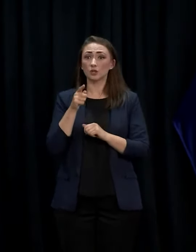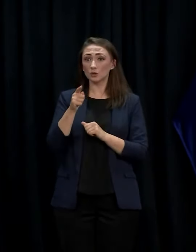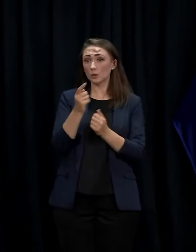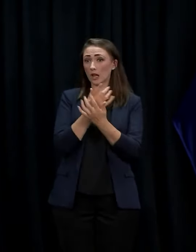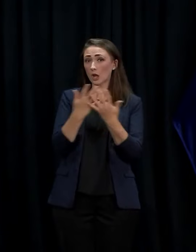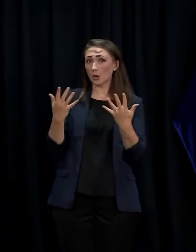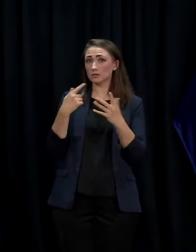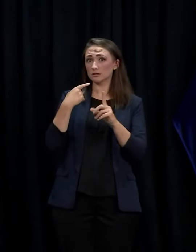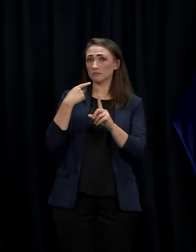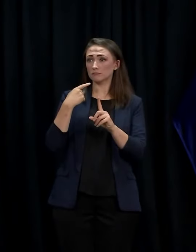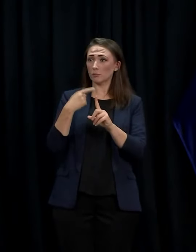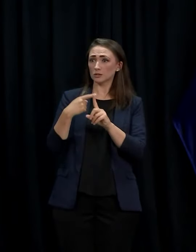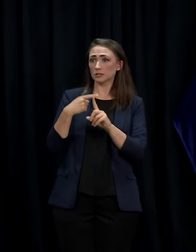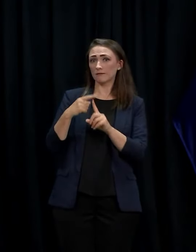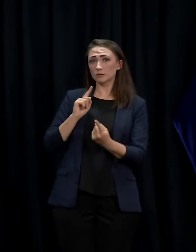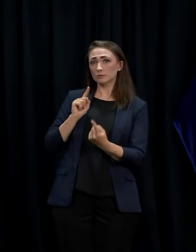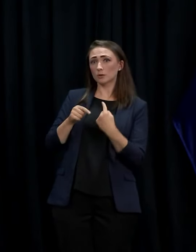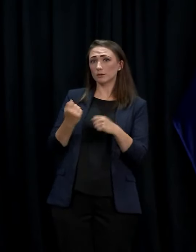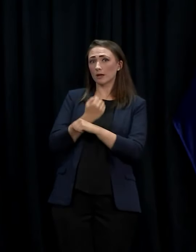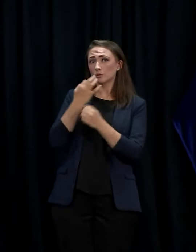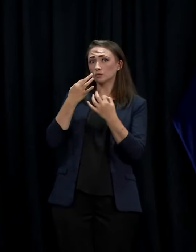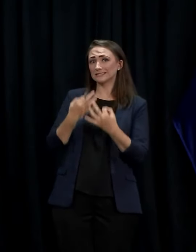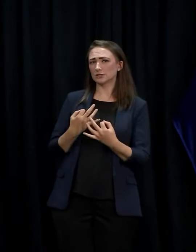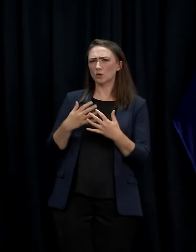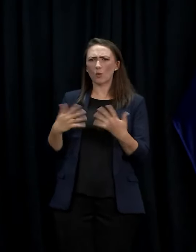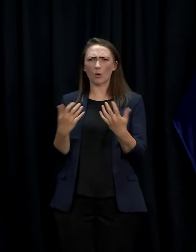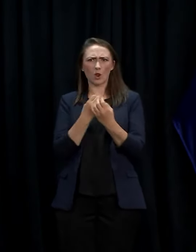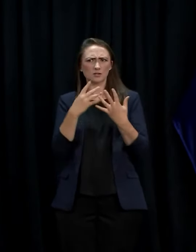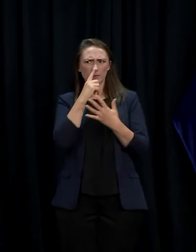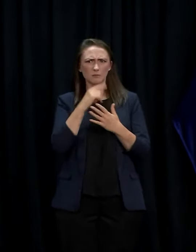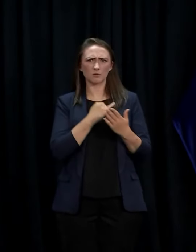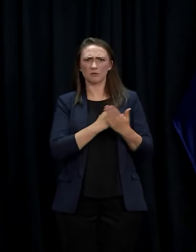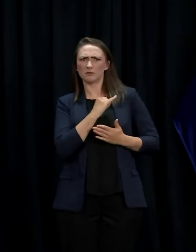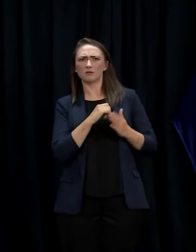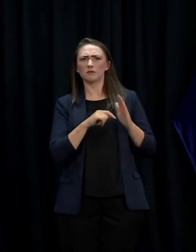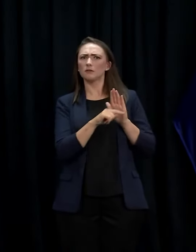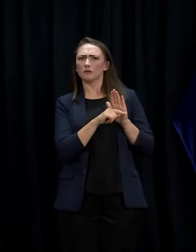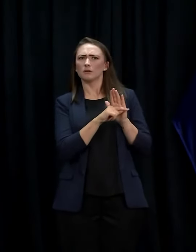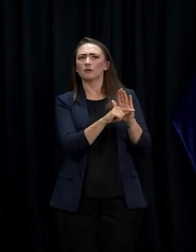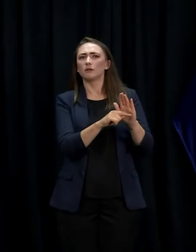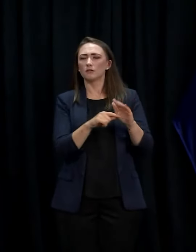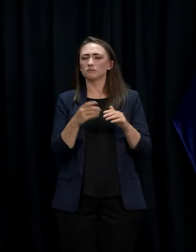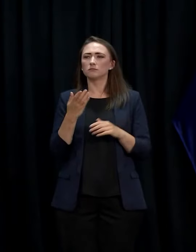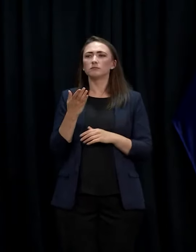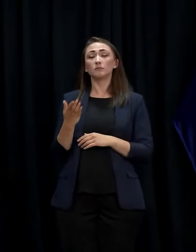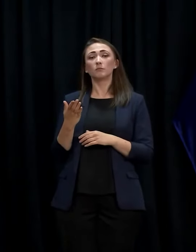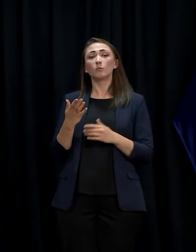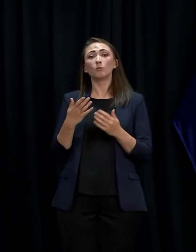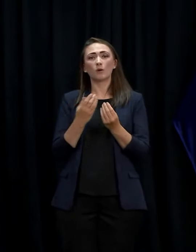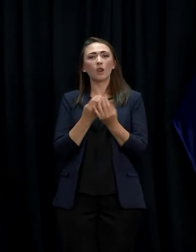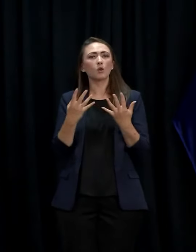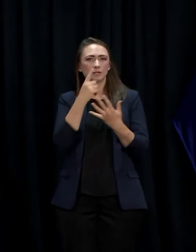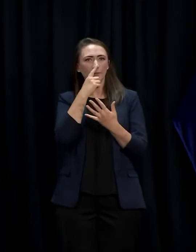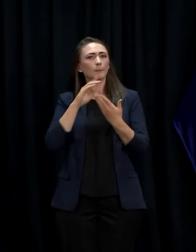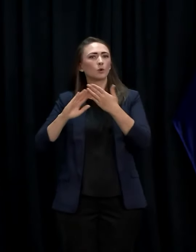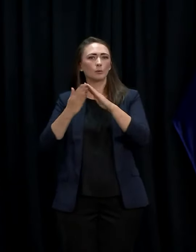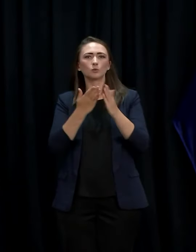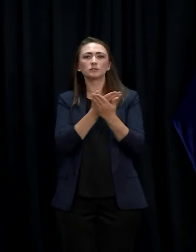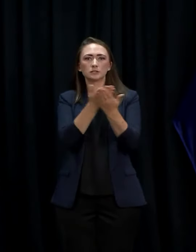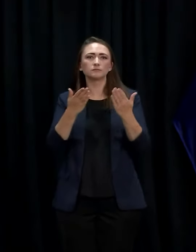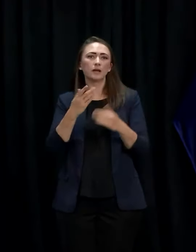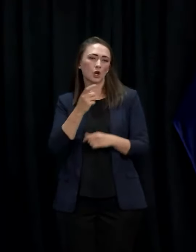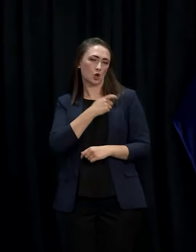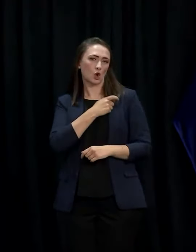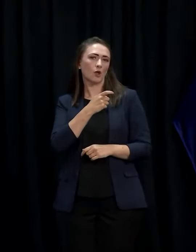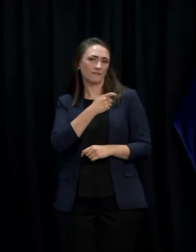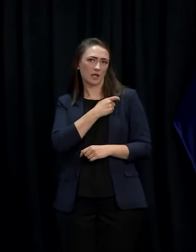negative pushback and backlash about those decisions? No, there's certainly nervousness in the community about that. It's finely